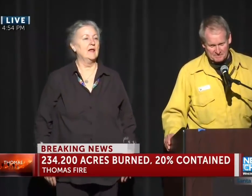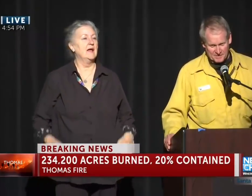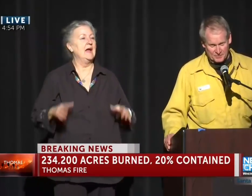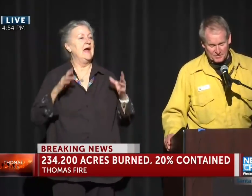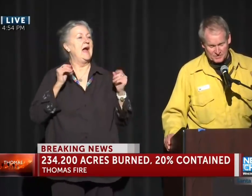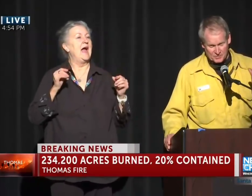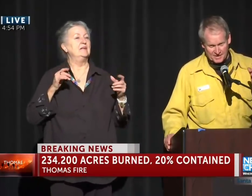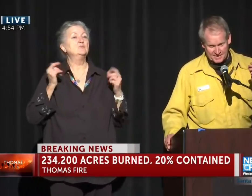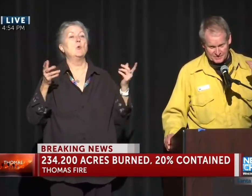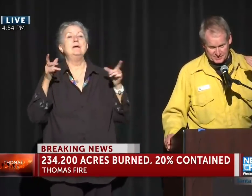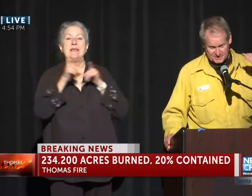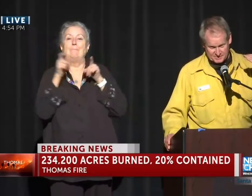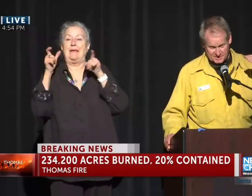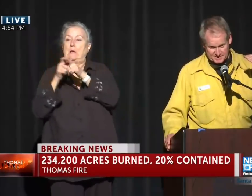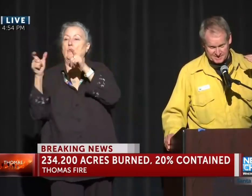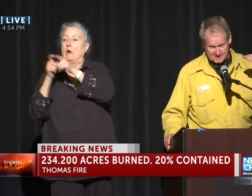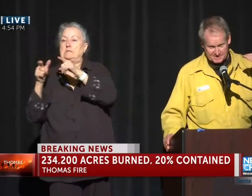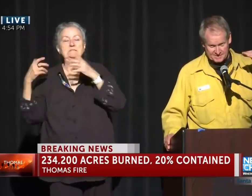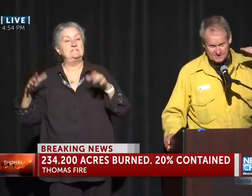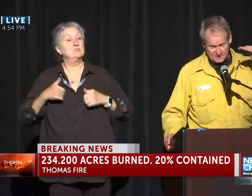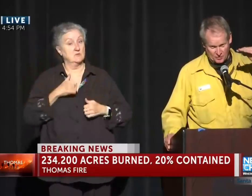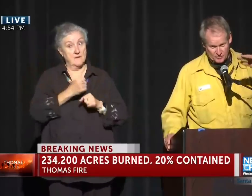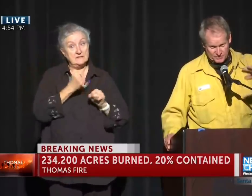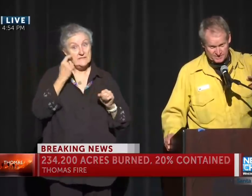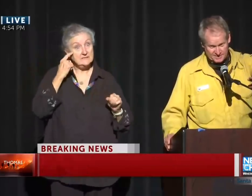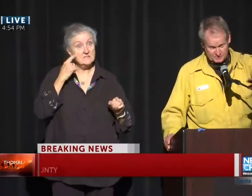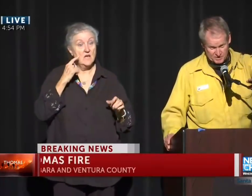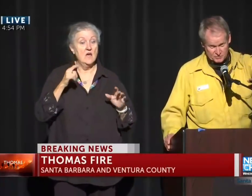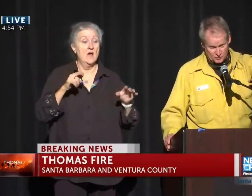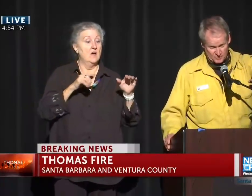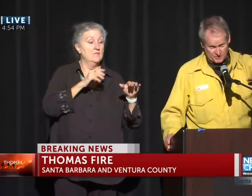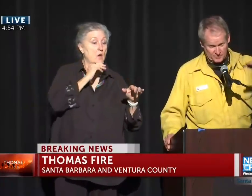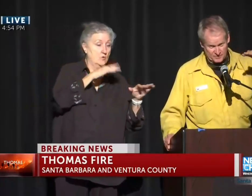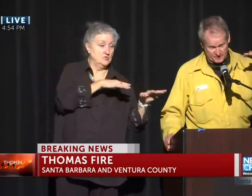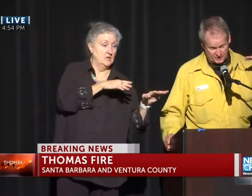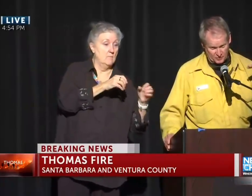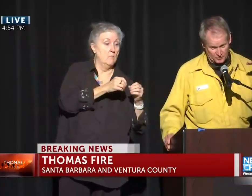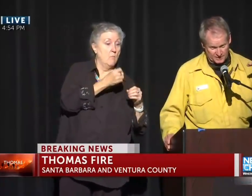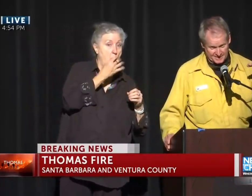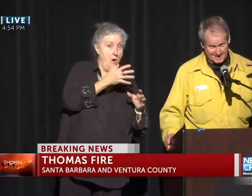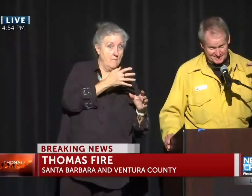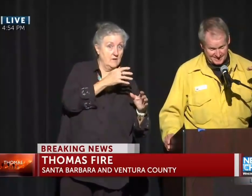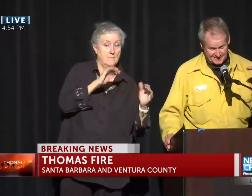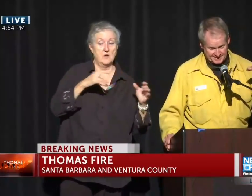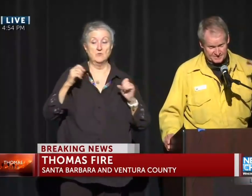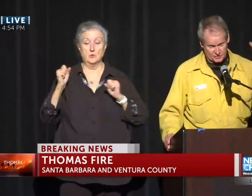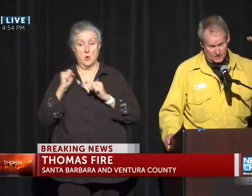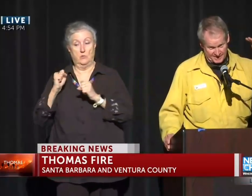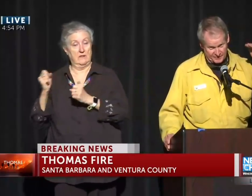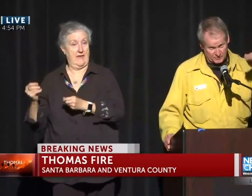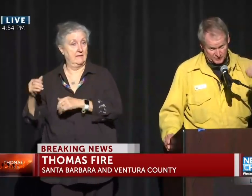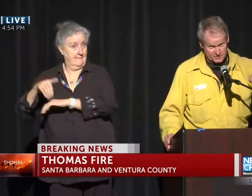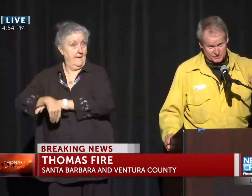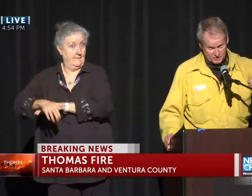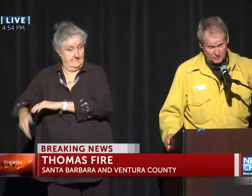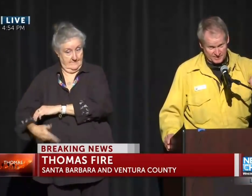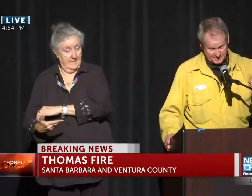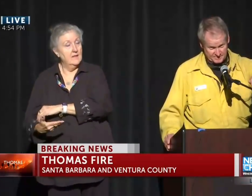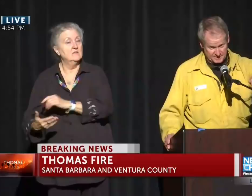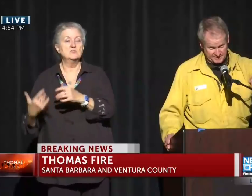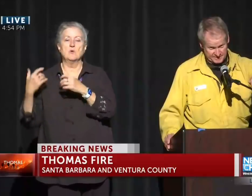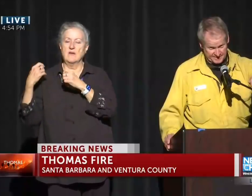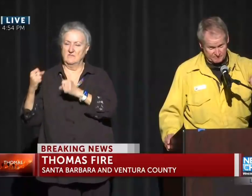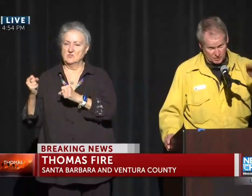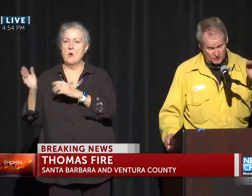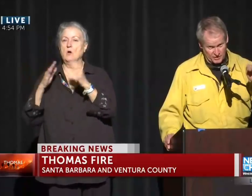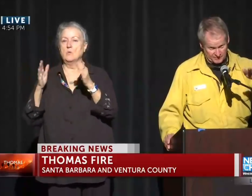And too many big words. Okay, so does this make sense? The ocean is much warmer than the cold land at night, so we had a pretty strong